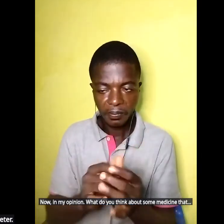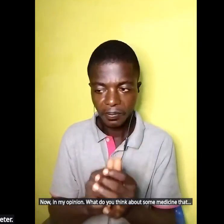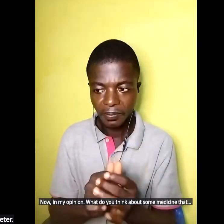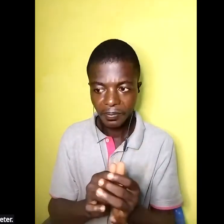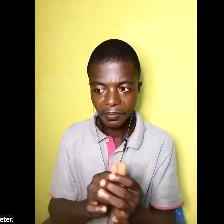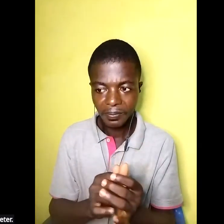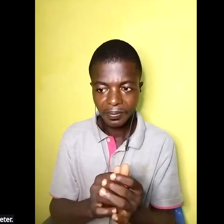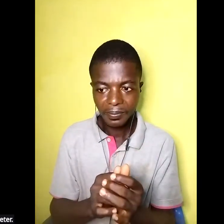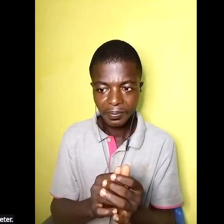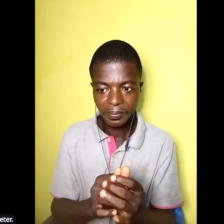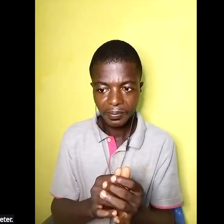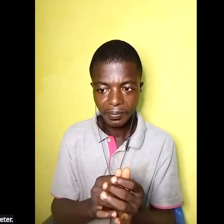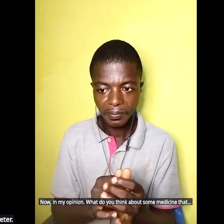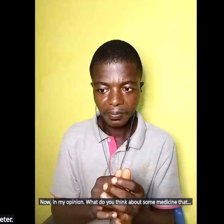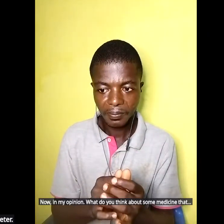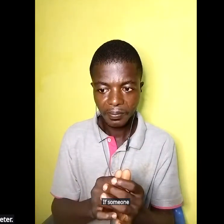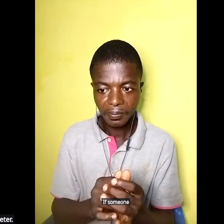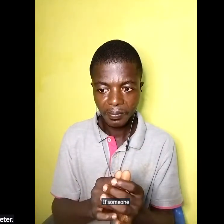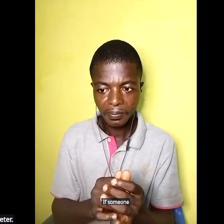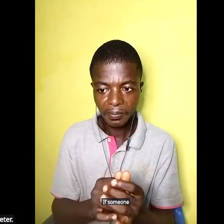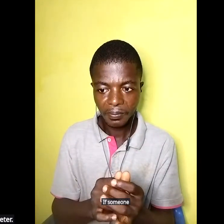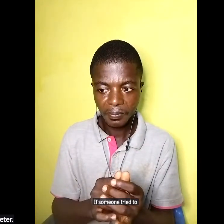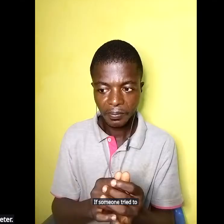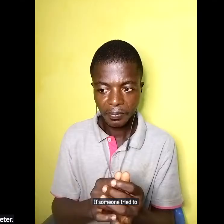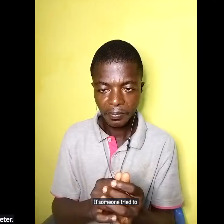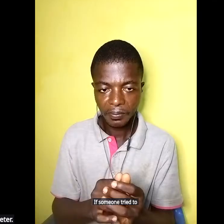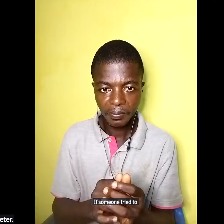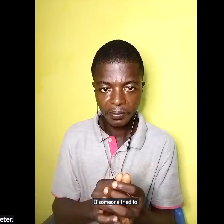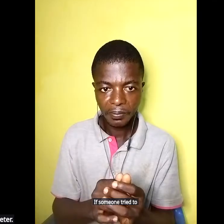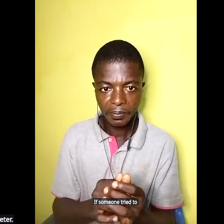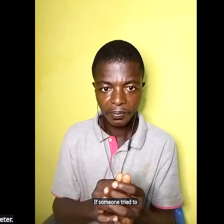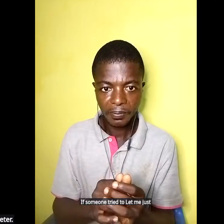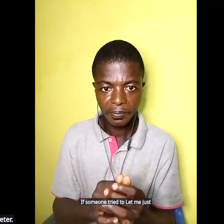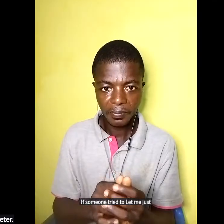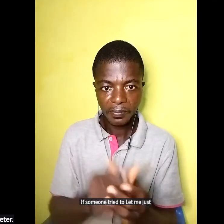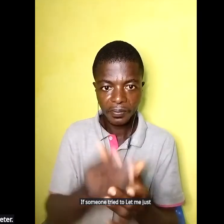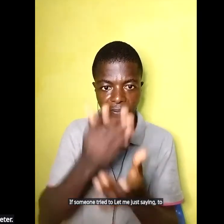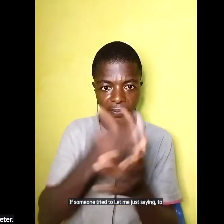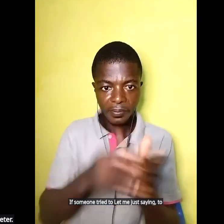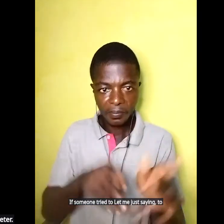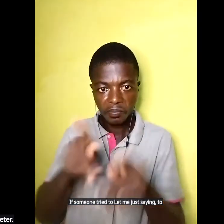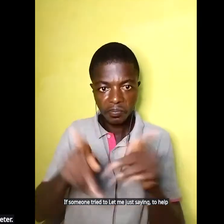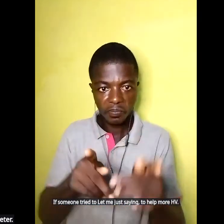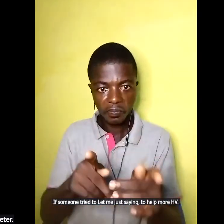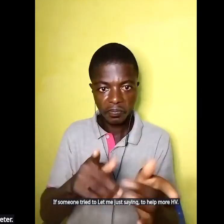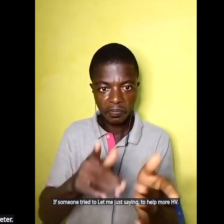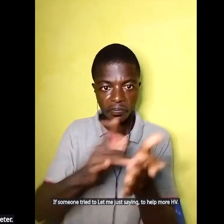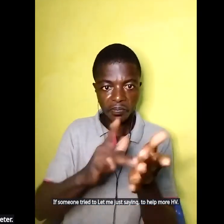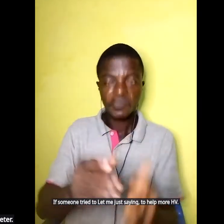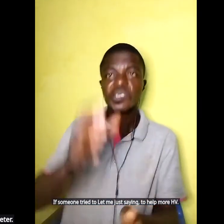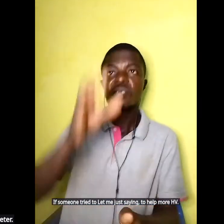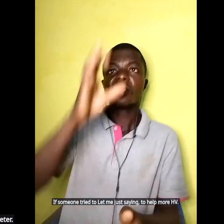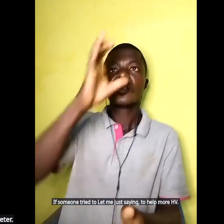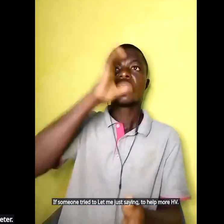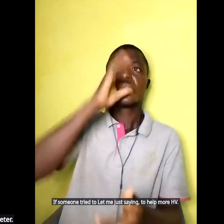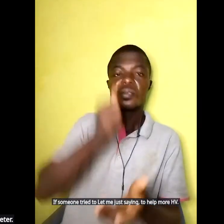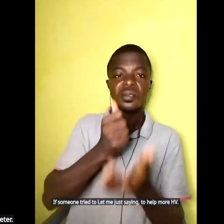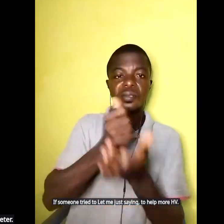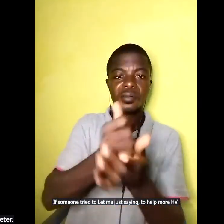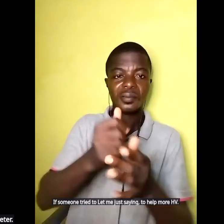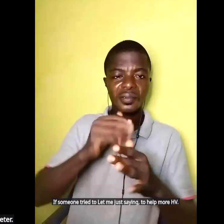if someone tries to switch to a particular medicine to help him or her to relieve